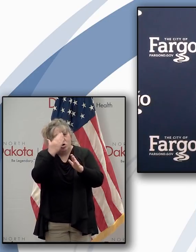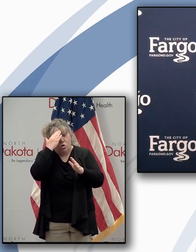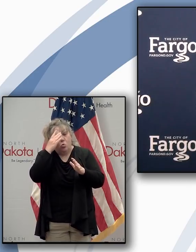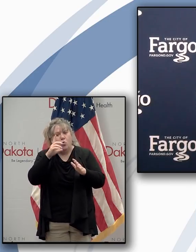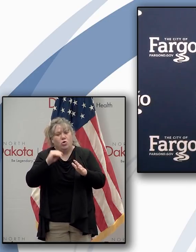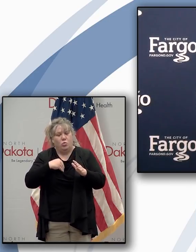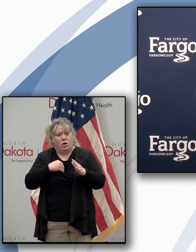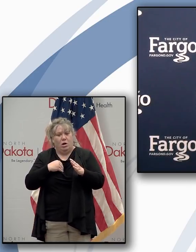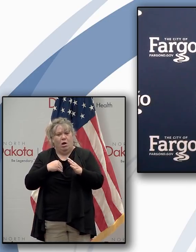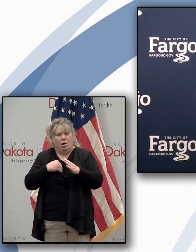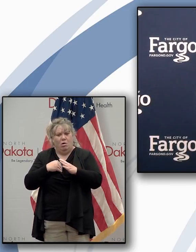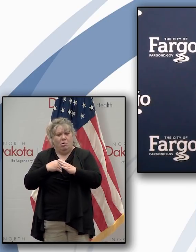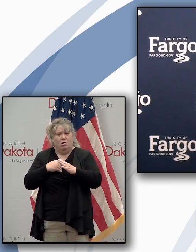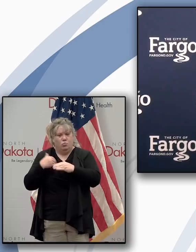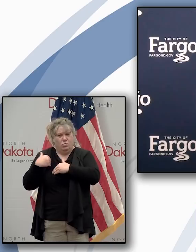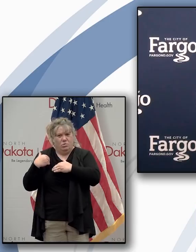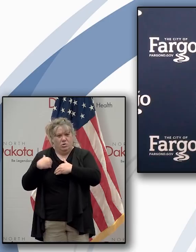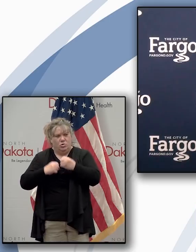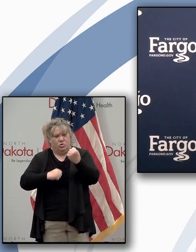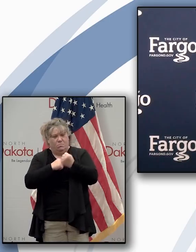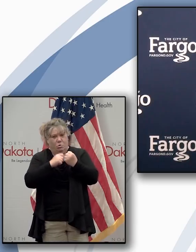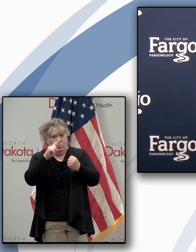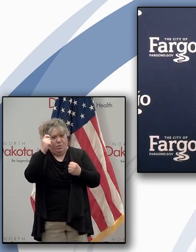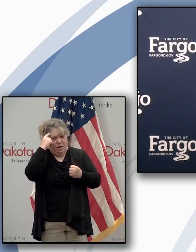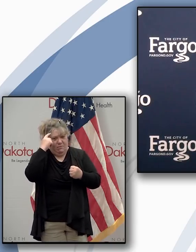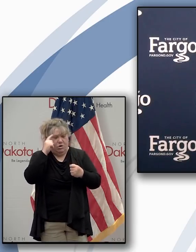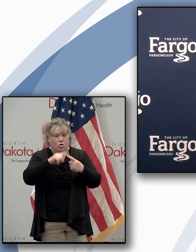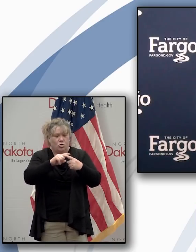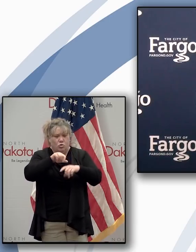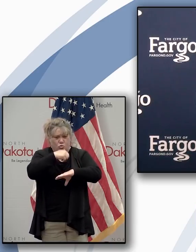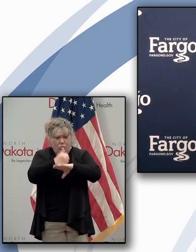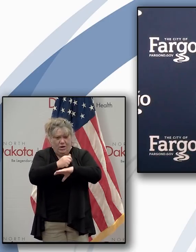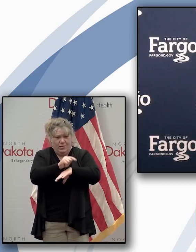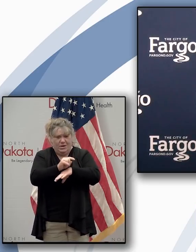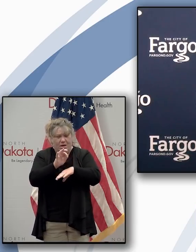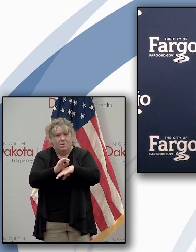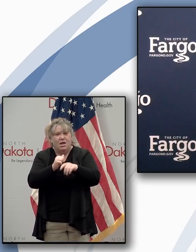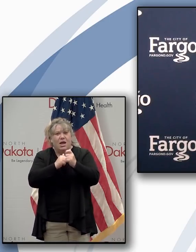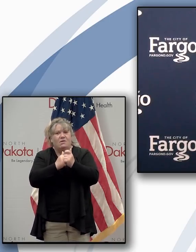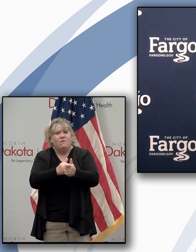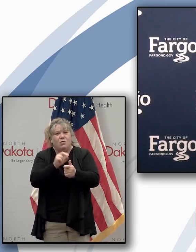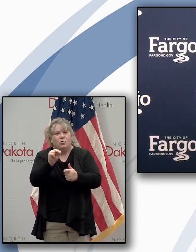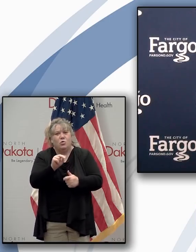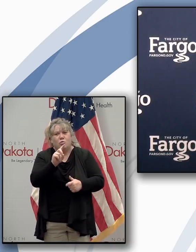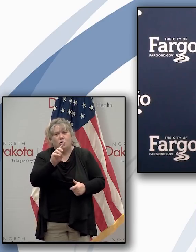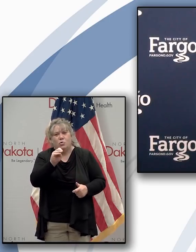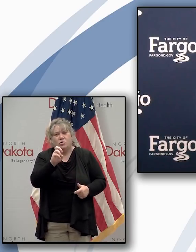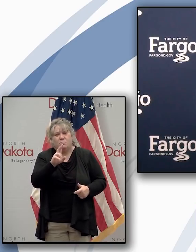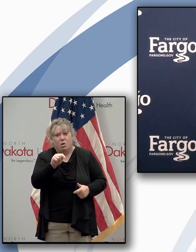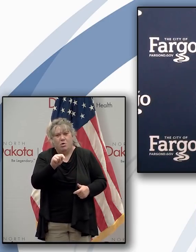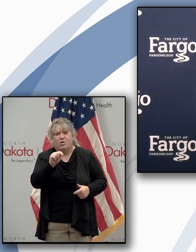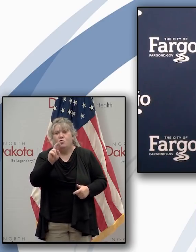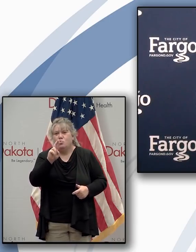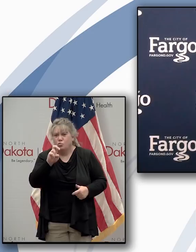support Governor Burgum and his team to create this task force and follow the North Dakota Smart Restart